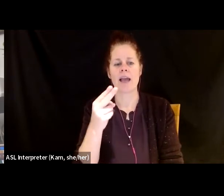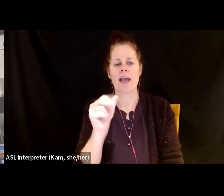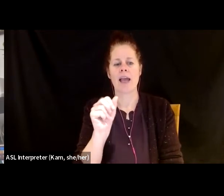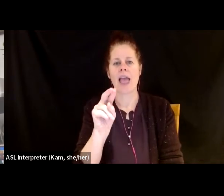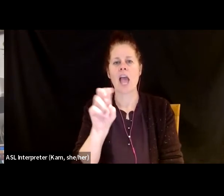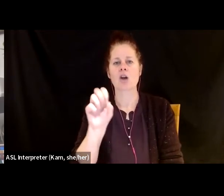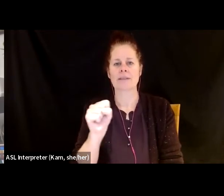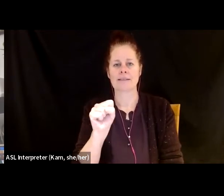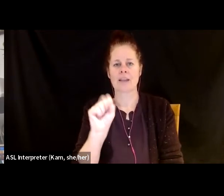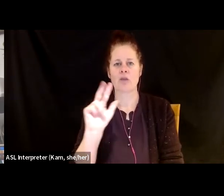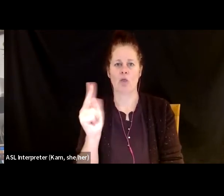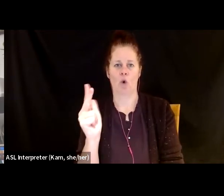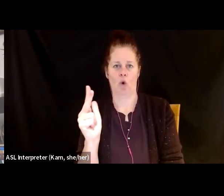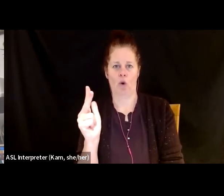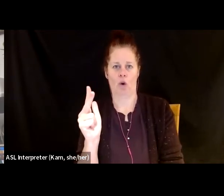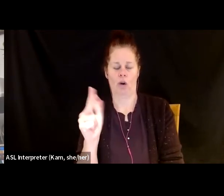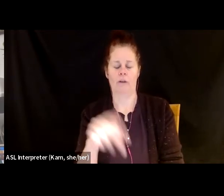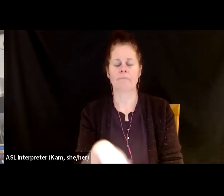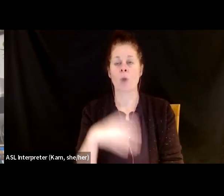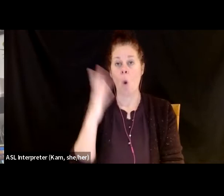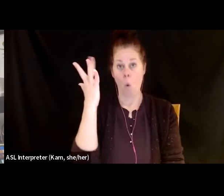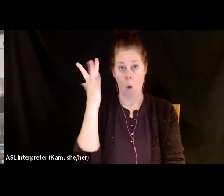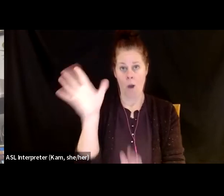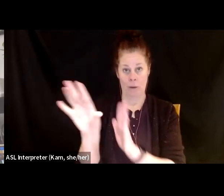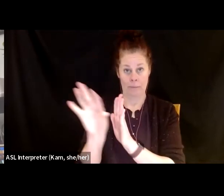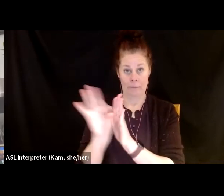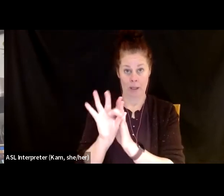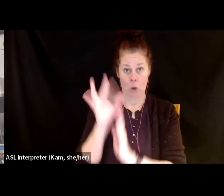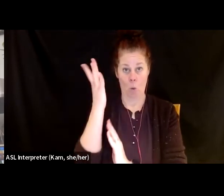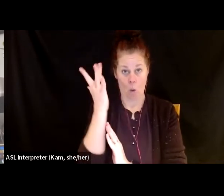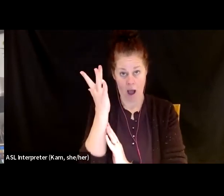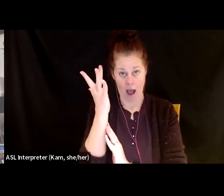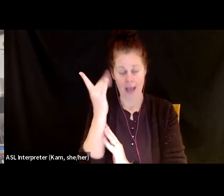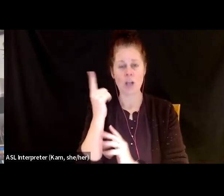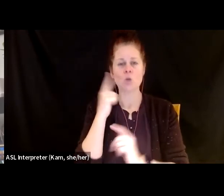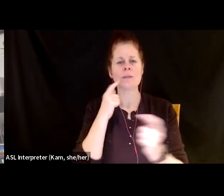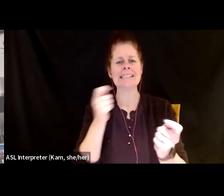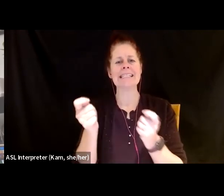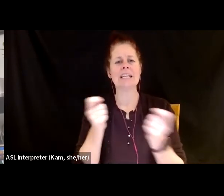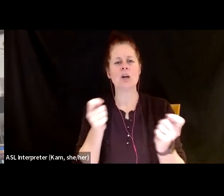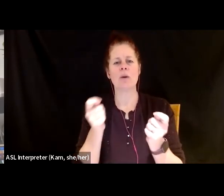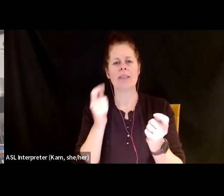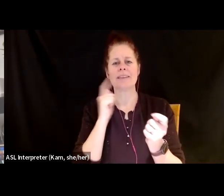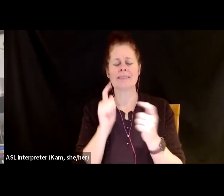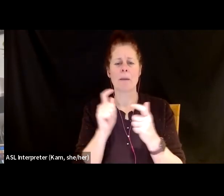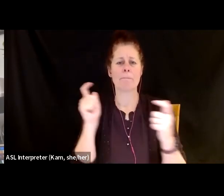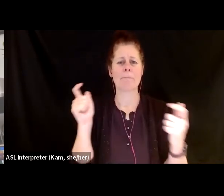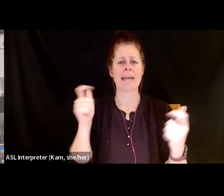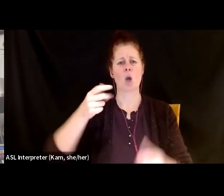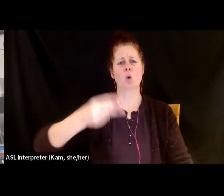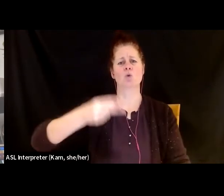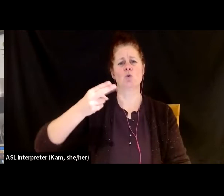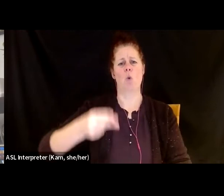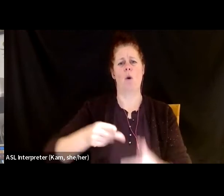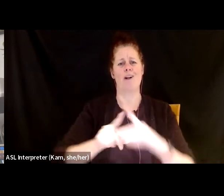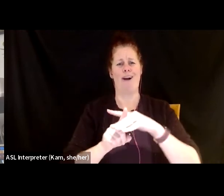Dr. Harris join us was to sort of deal with some great historical context around the